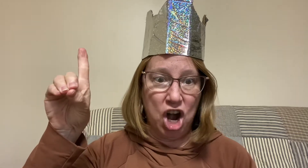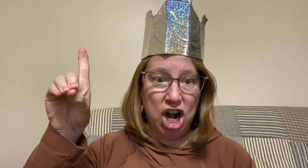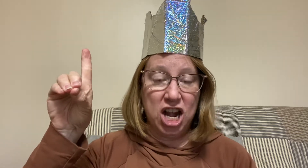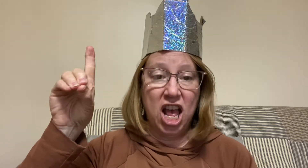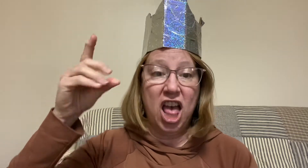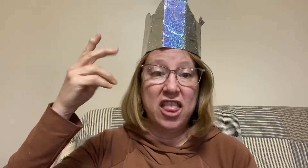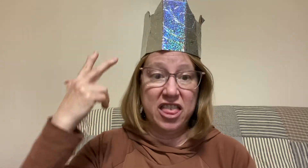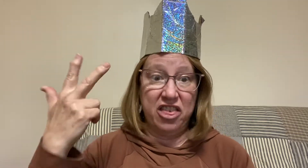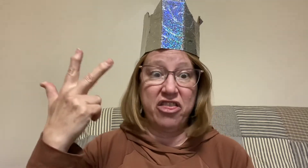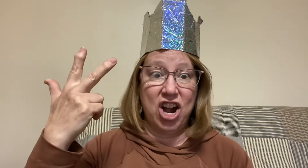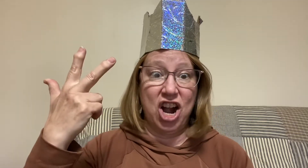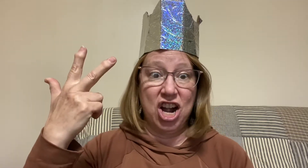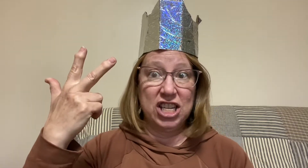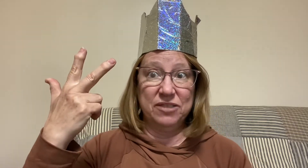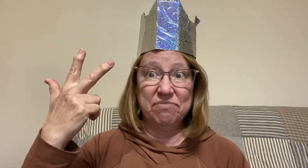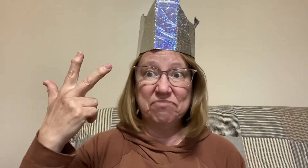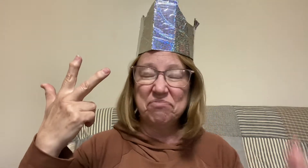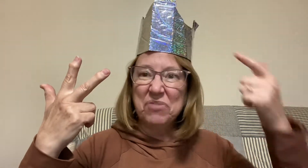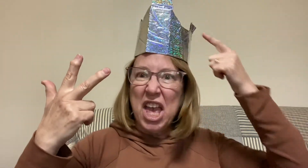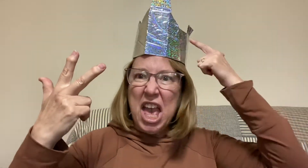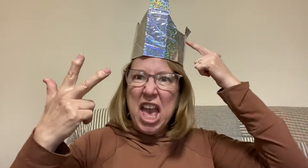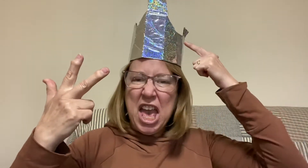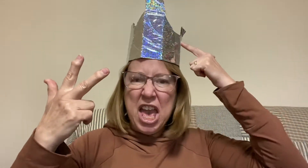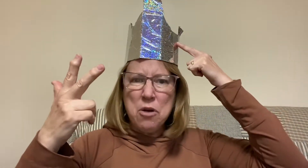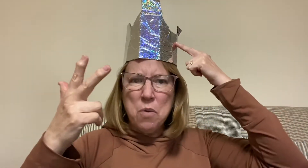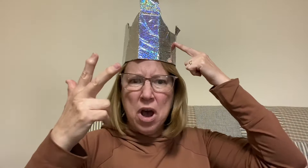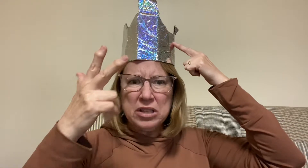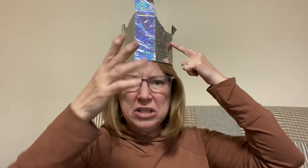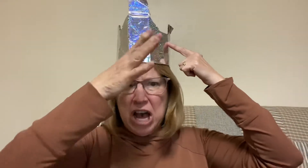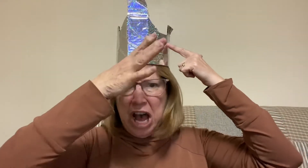Edward III. He was the